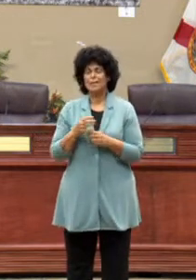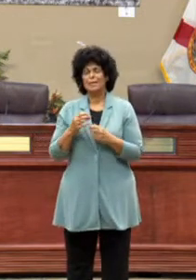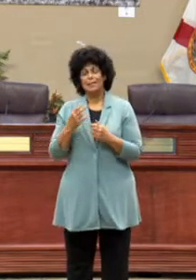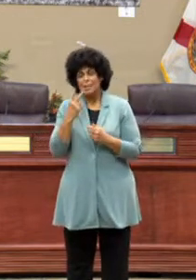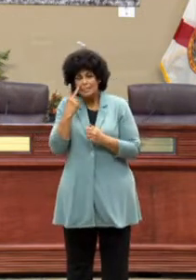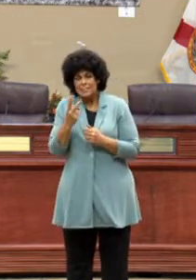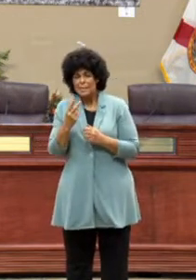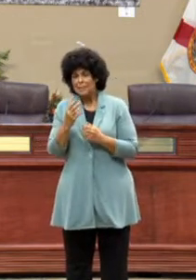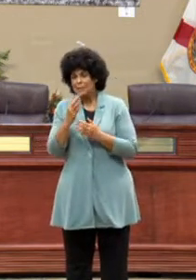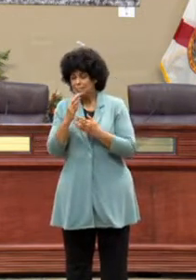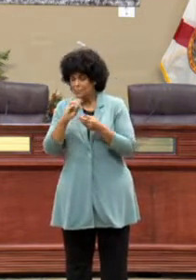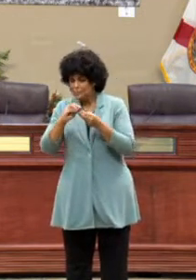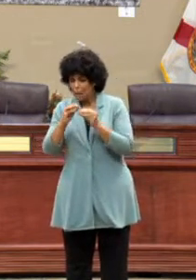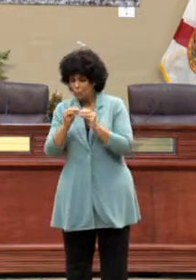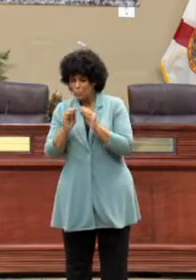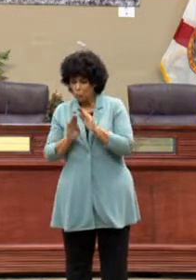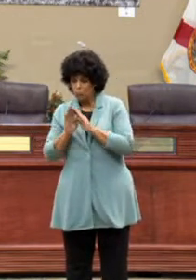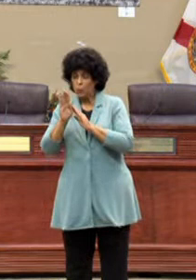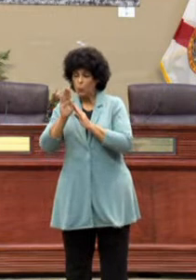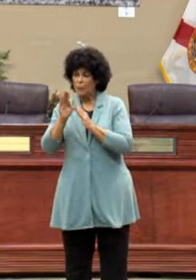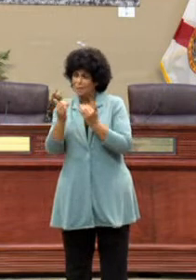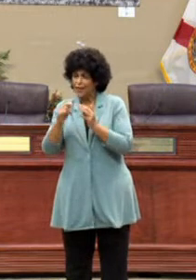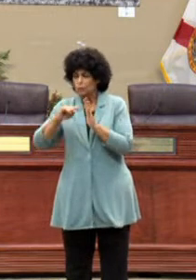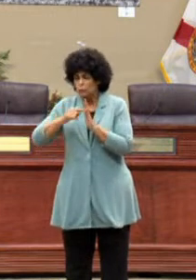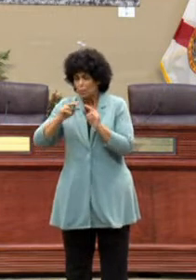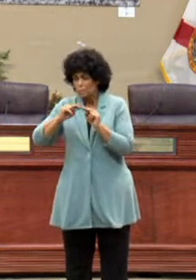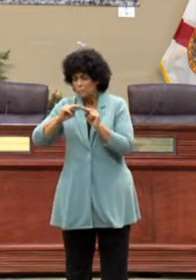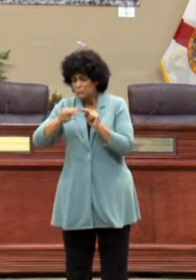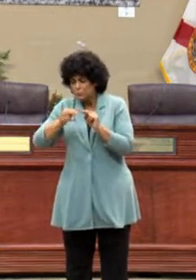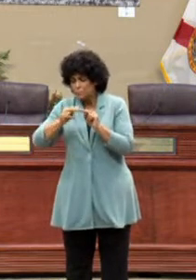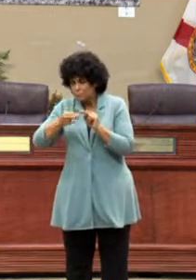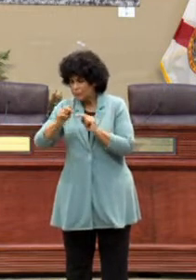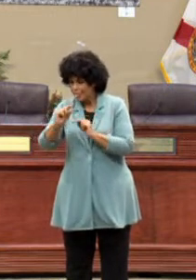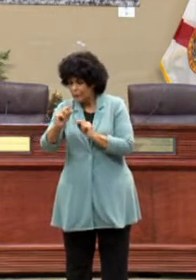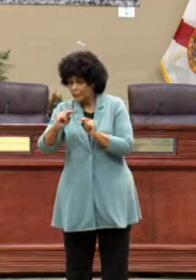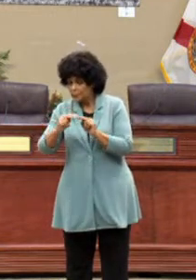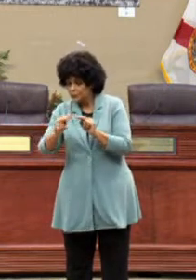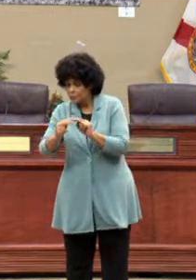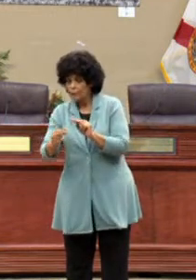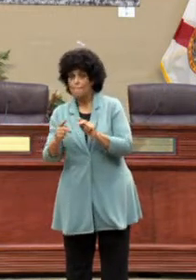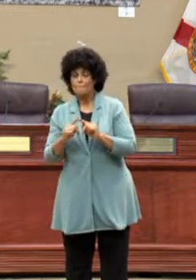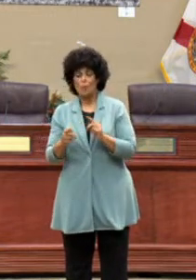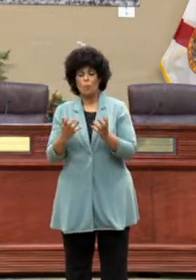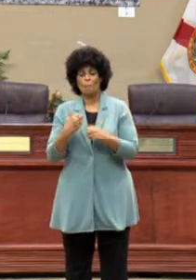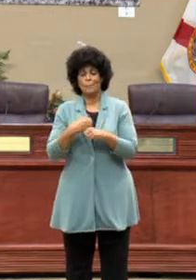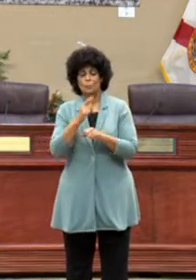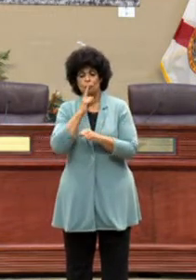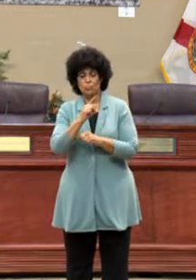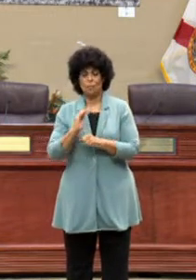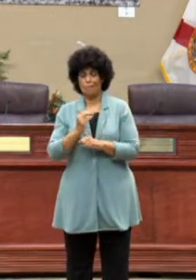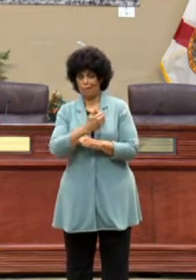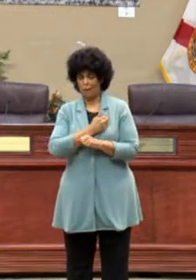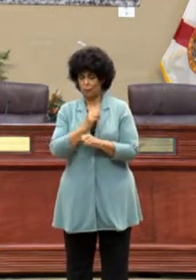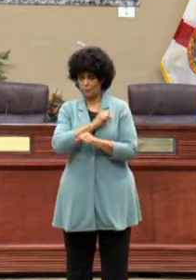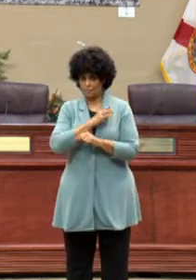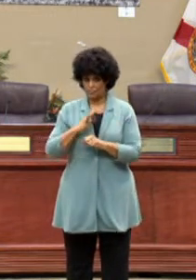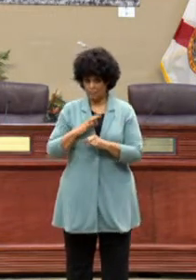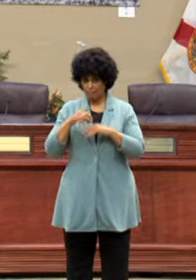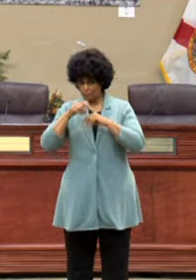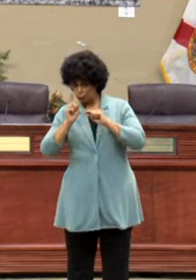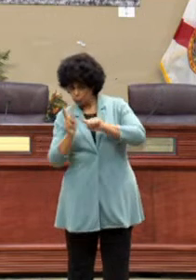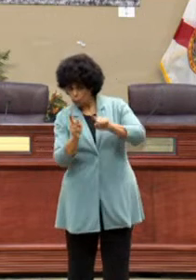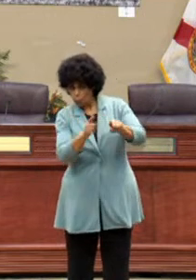either case, to make certain that when we send our employees out to serve the community, that they're